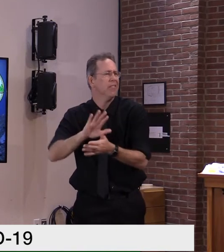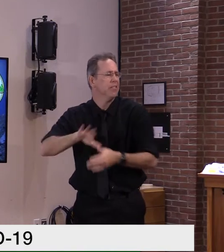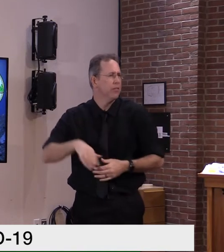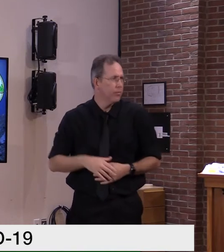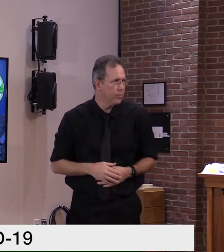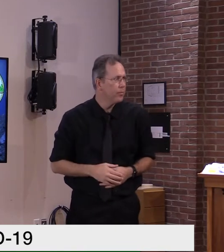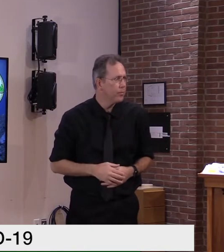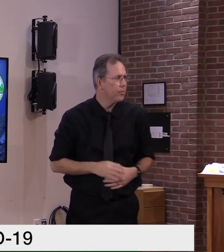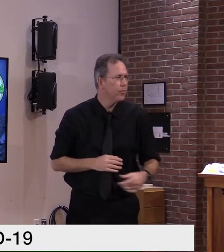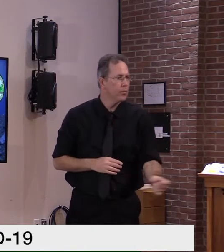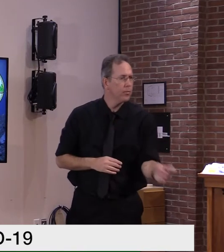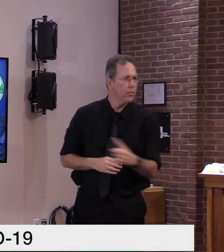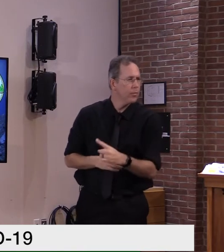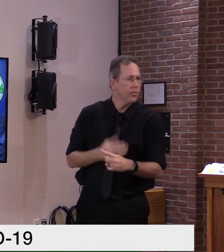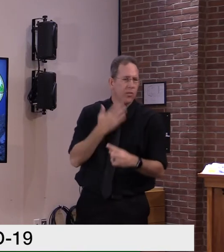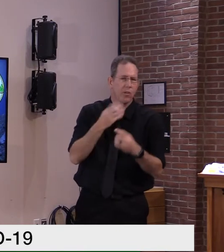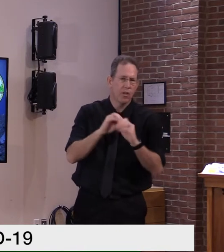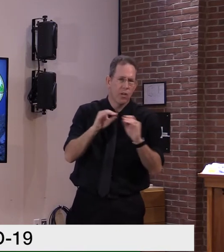as contact tracers.